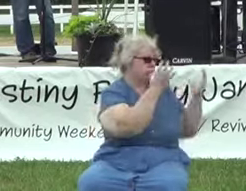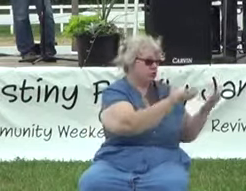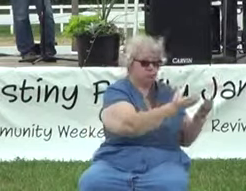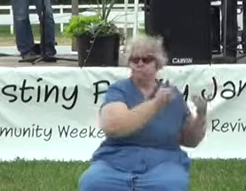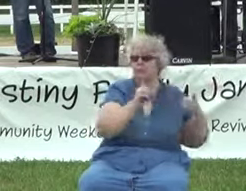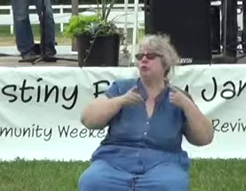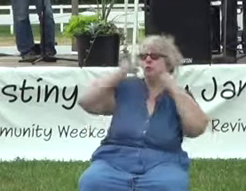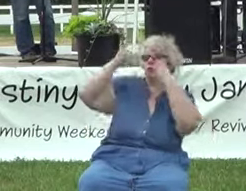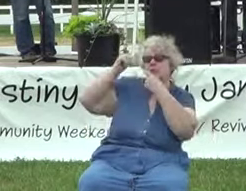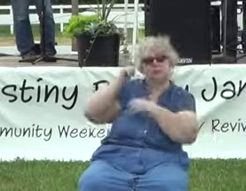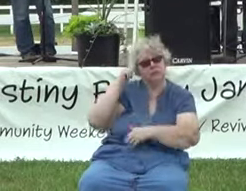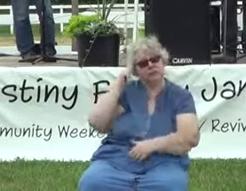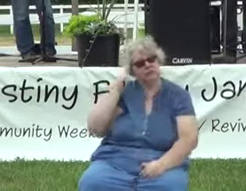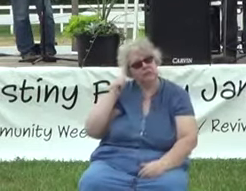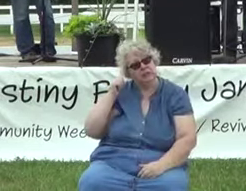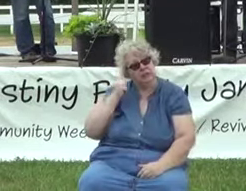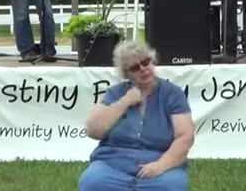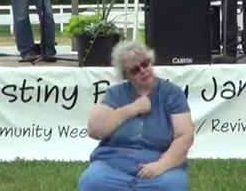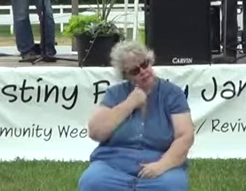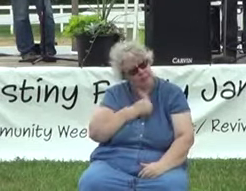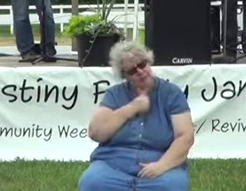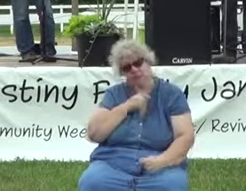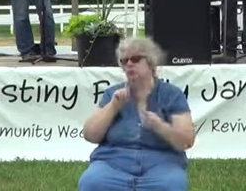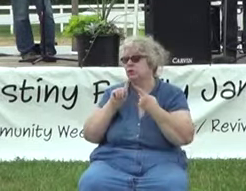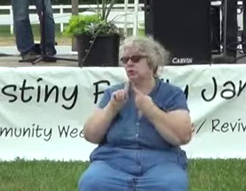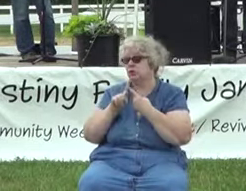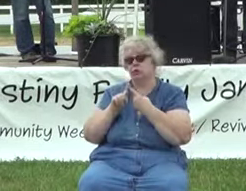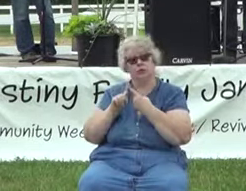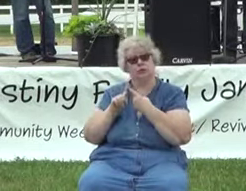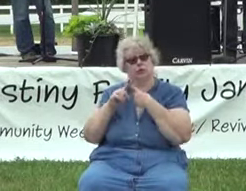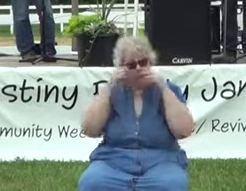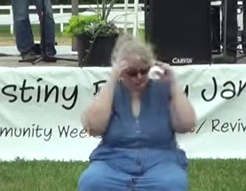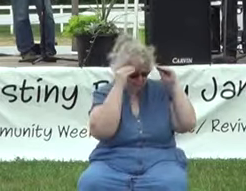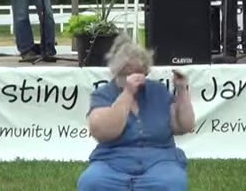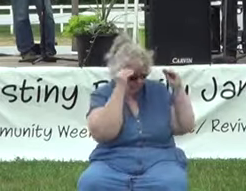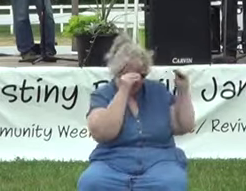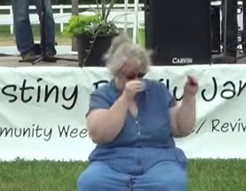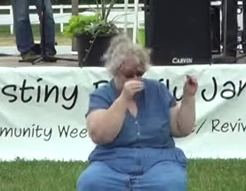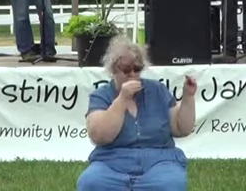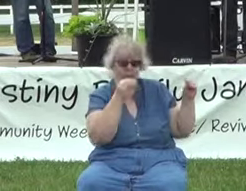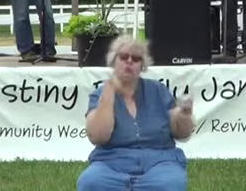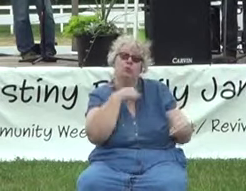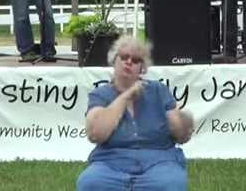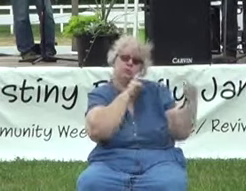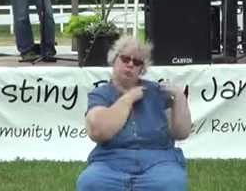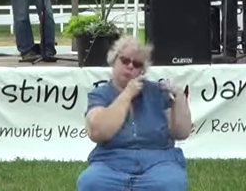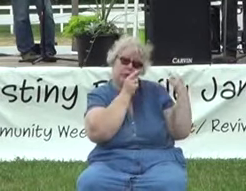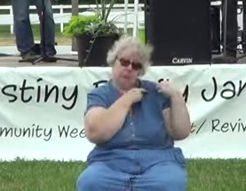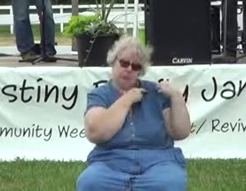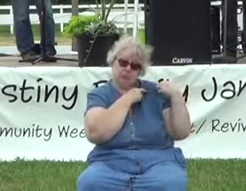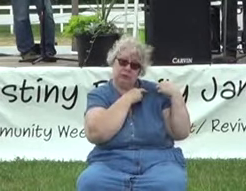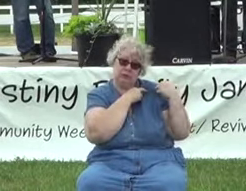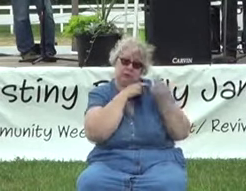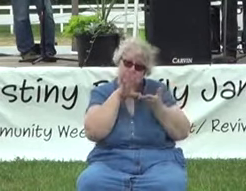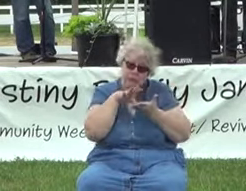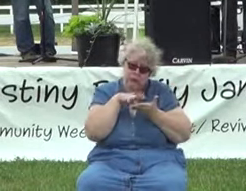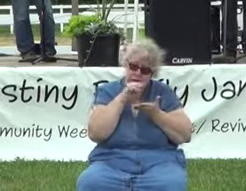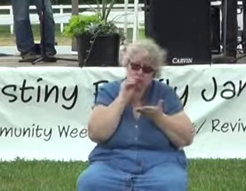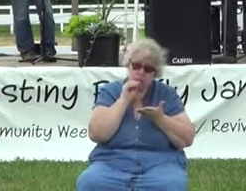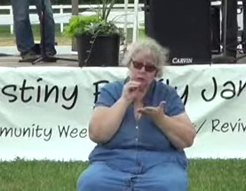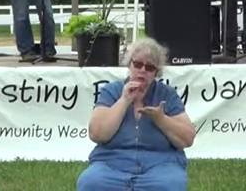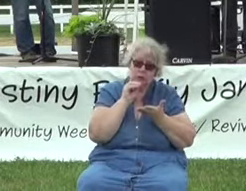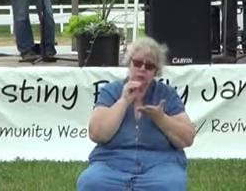We're responsible to grow. We're responsible to be taught. It was Jesus' command to the disciples to go